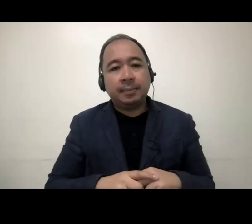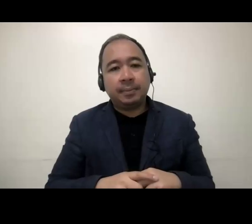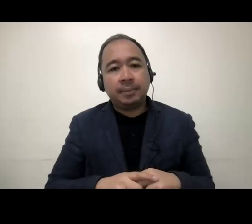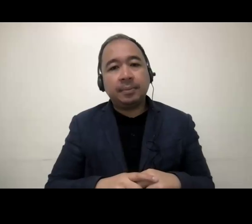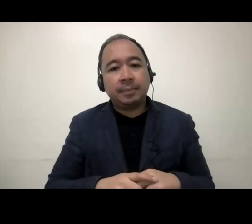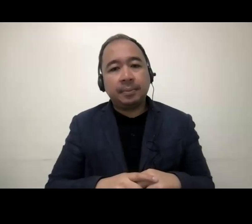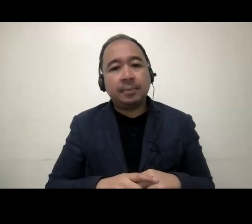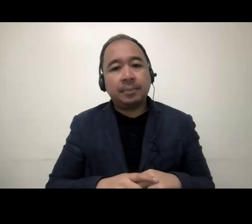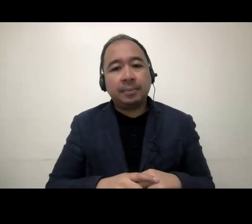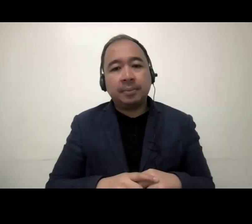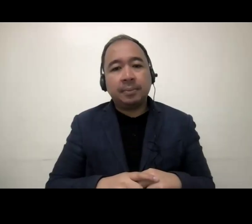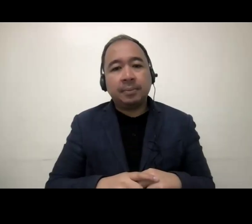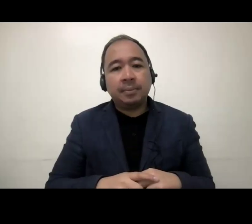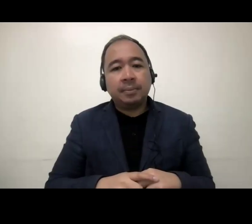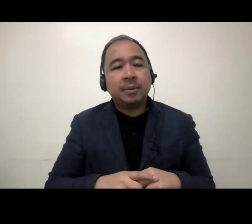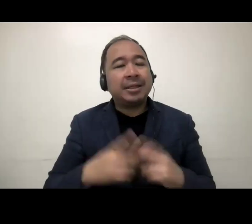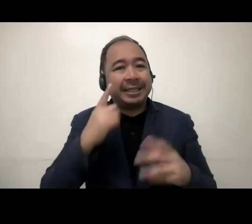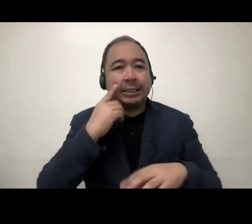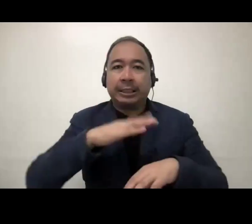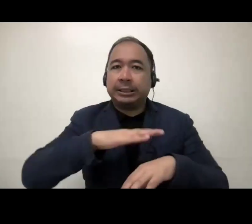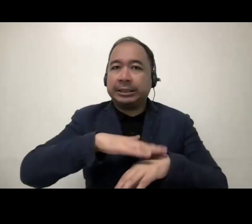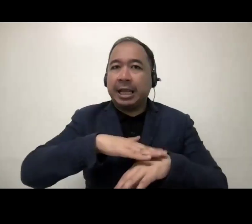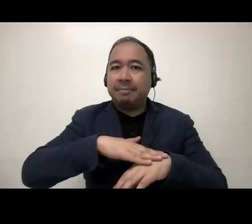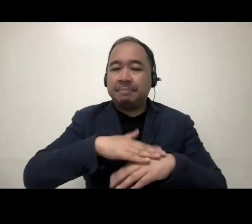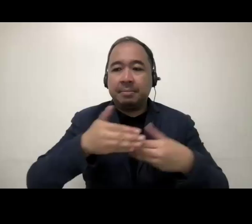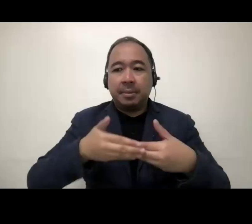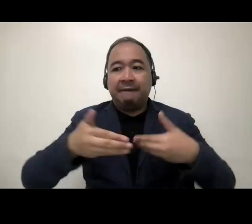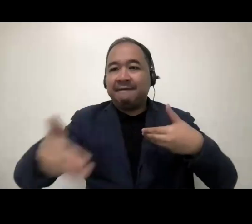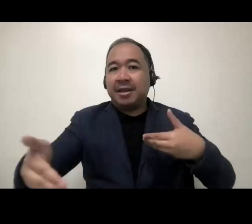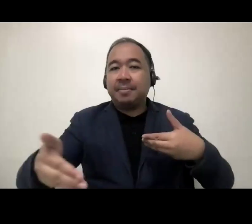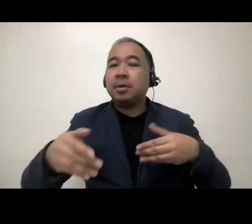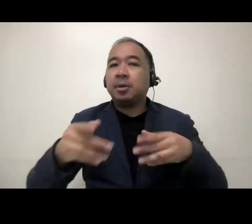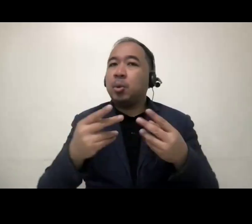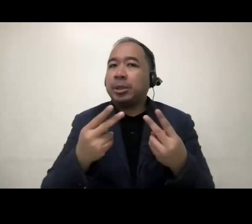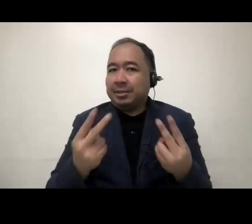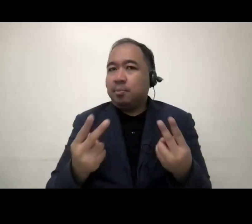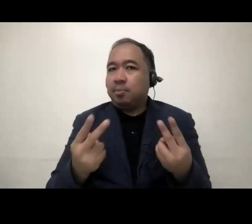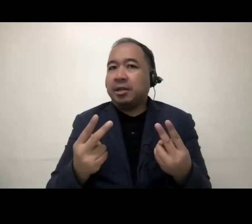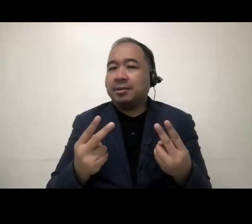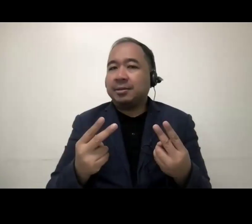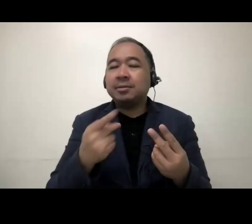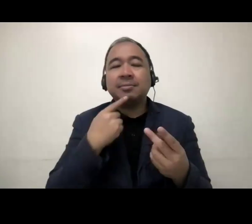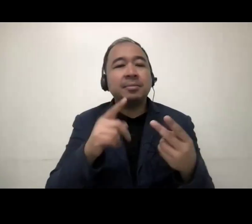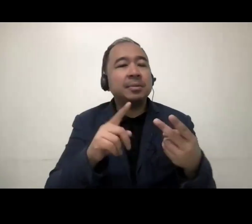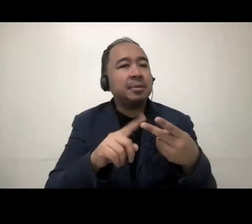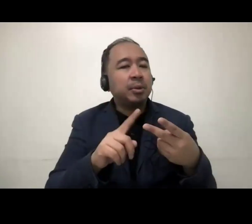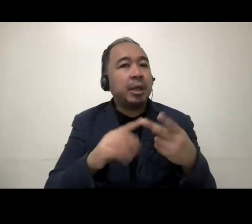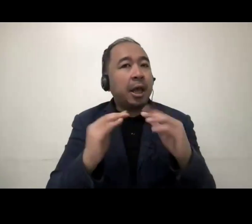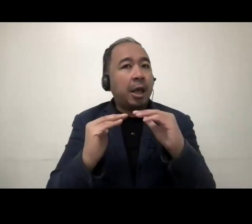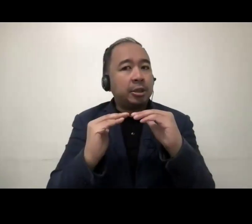Timeframes, I think, is something that we're hearing a lot about. So this question around justice needing to